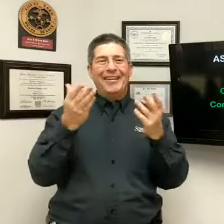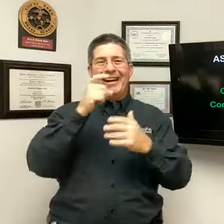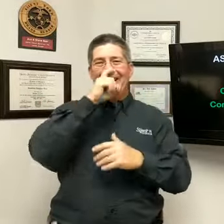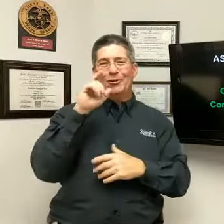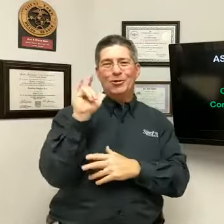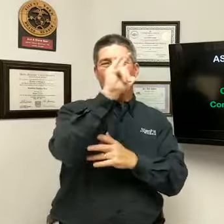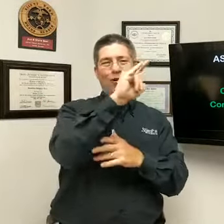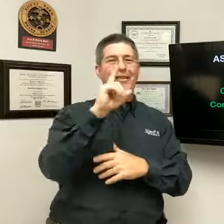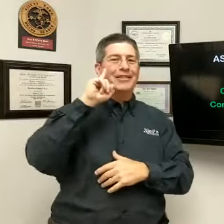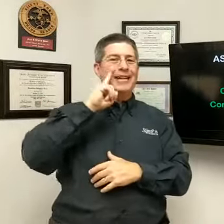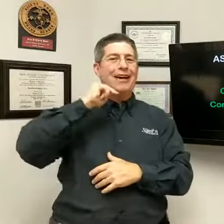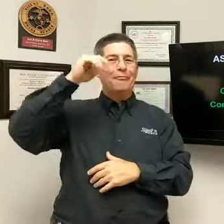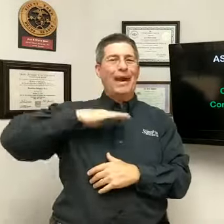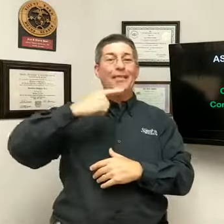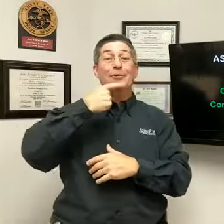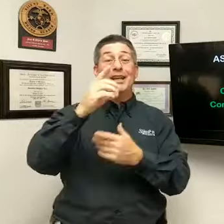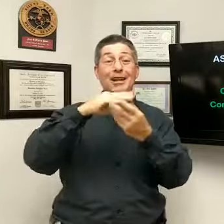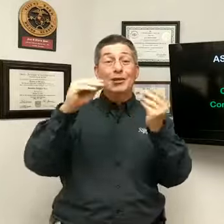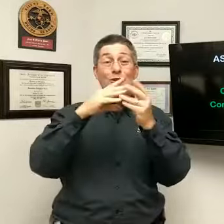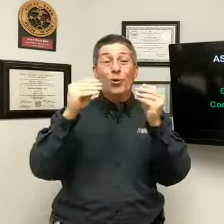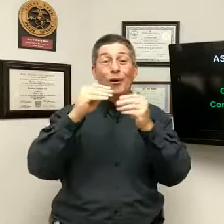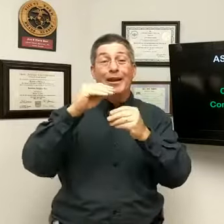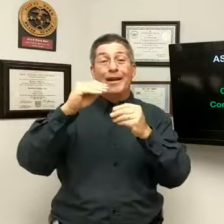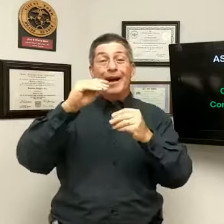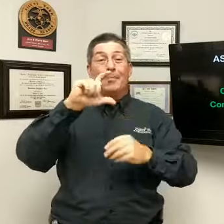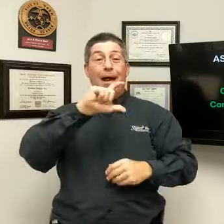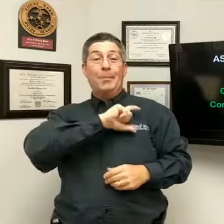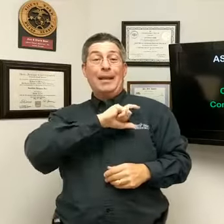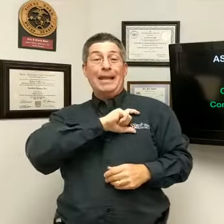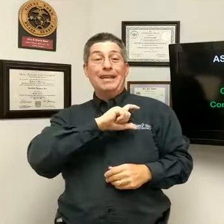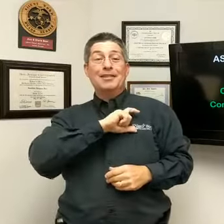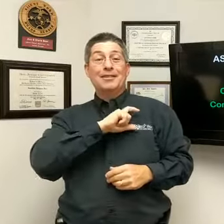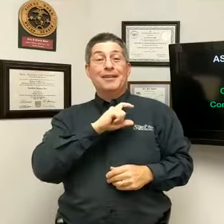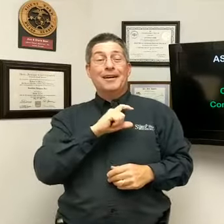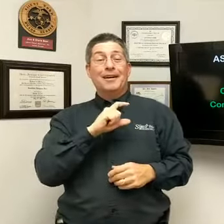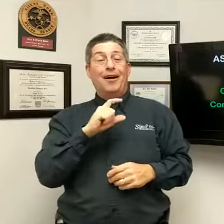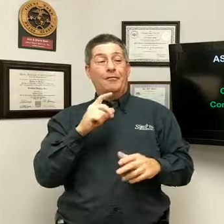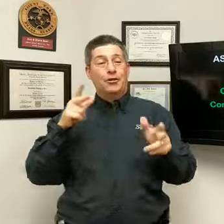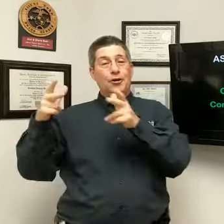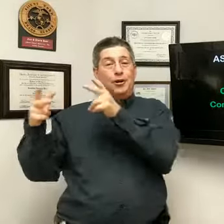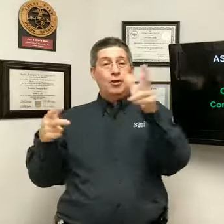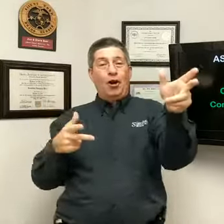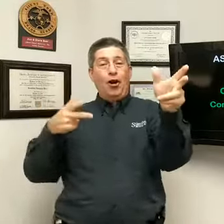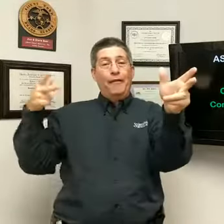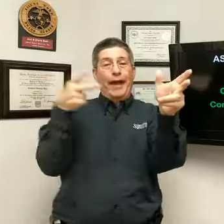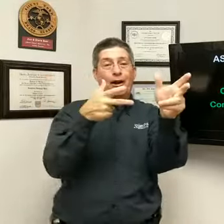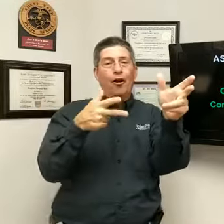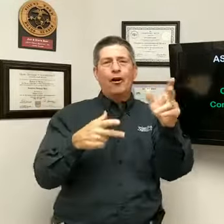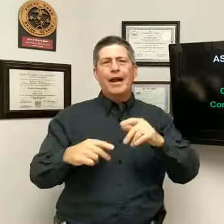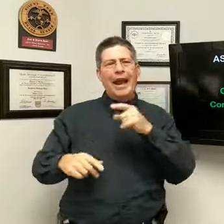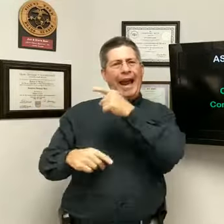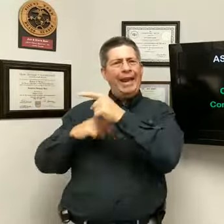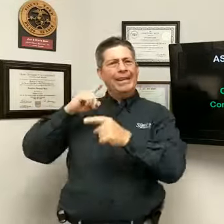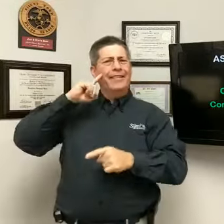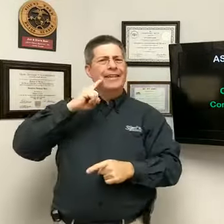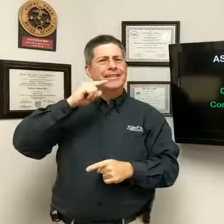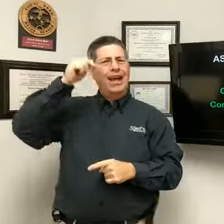at Eagle Soar, there's a deaf man that was telling a story about a police officer and his car and that car. And this deaf man,